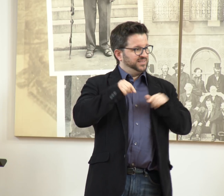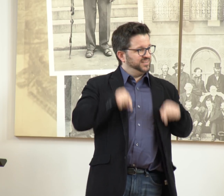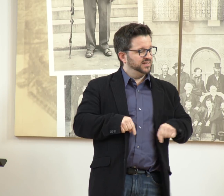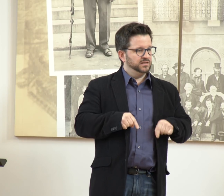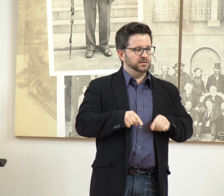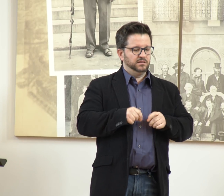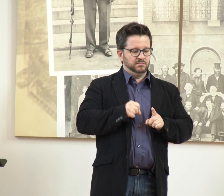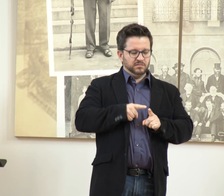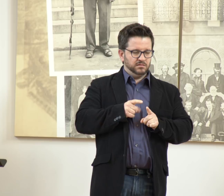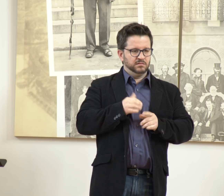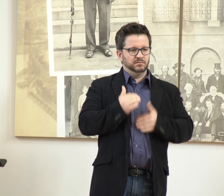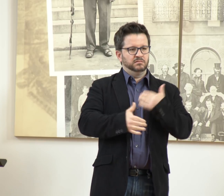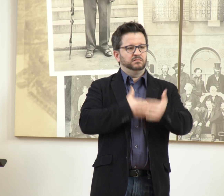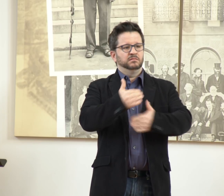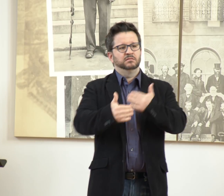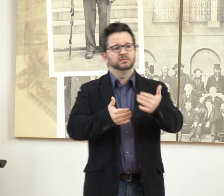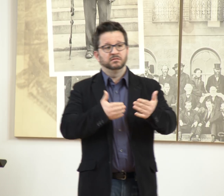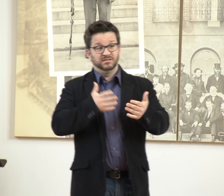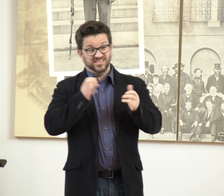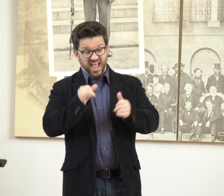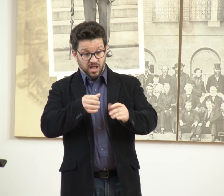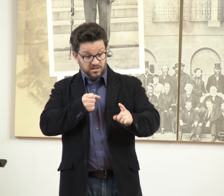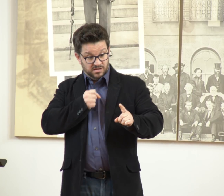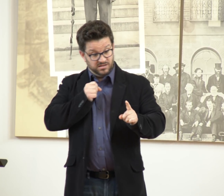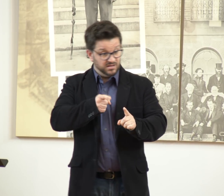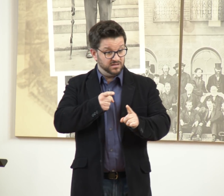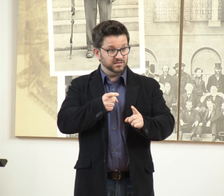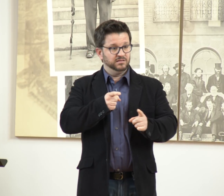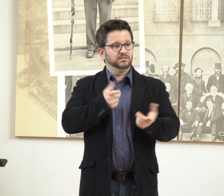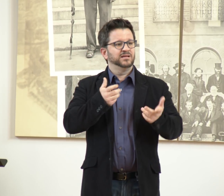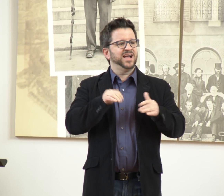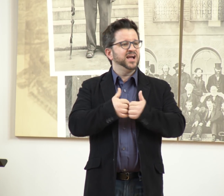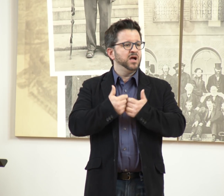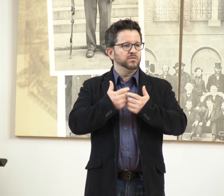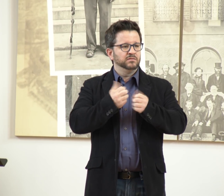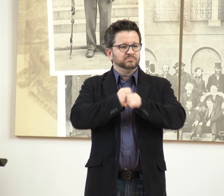work with deaf talent across the nation, began on this very stage.